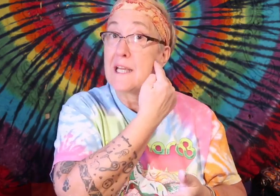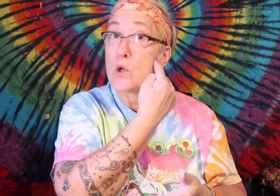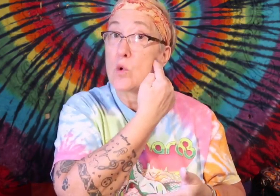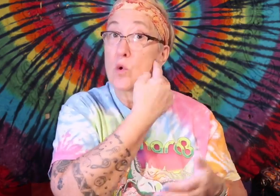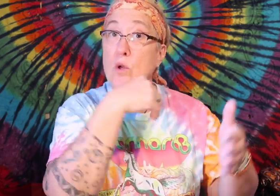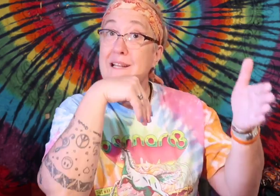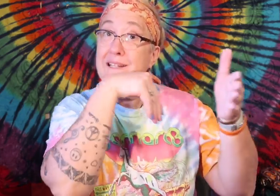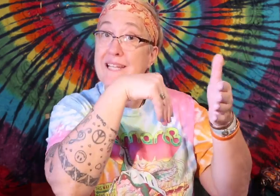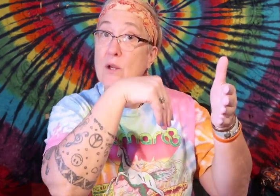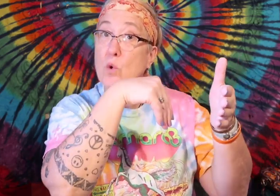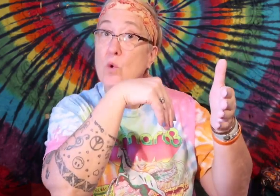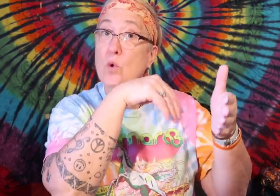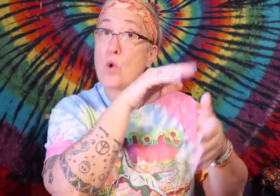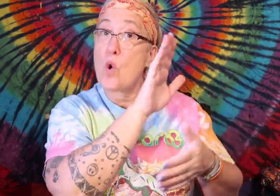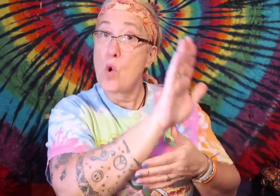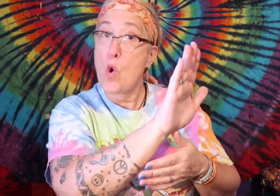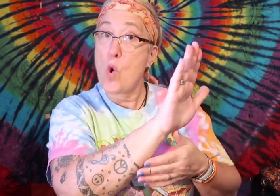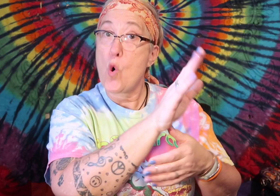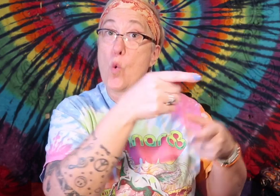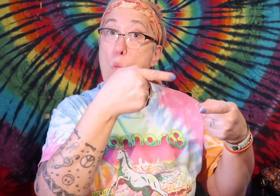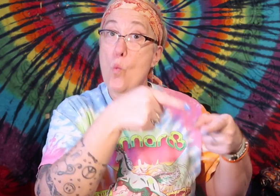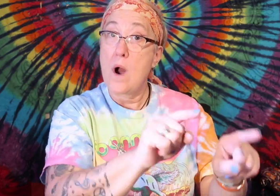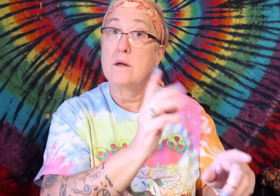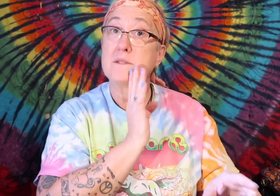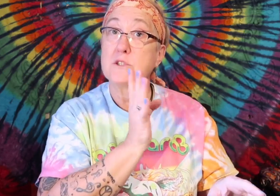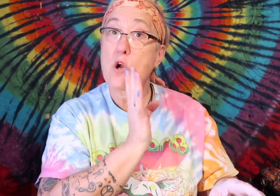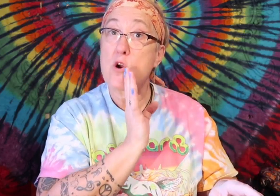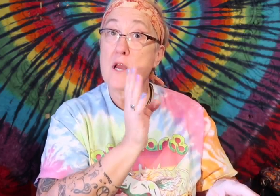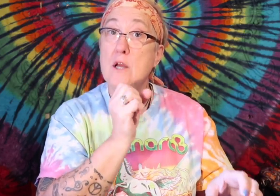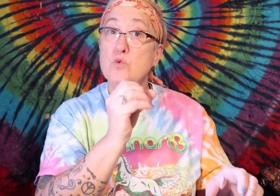So the teacher wanted Lee's good ear